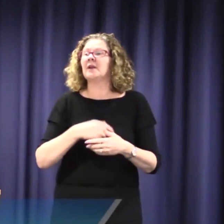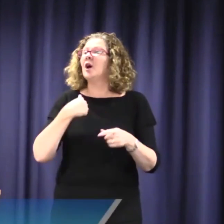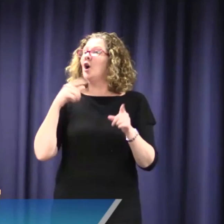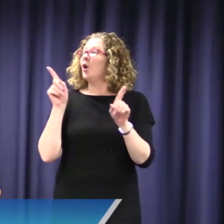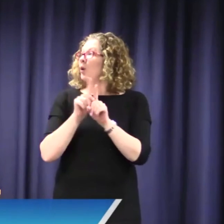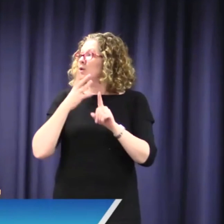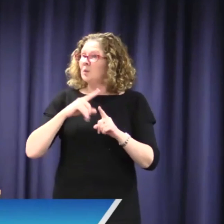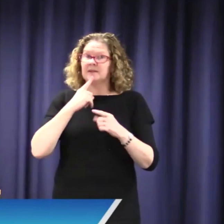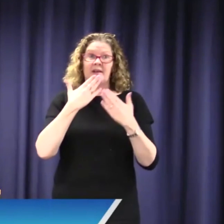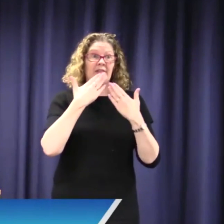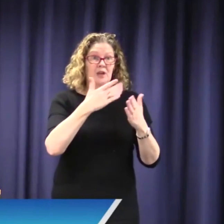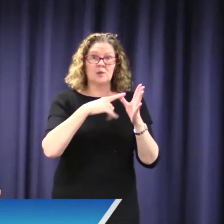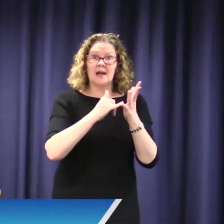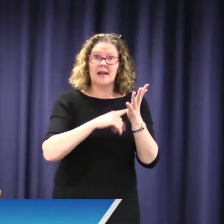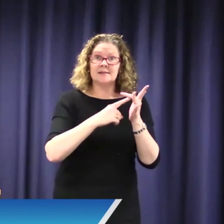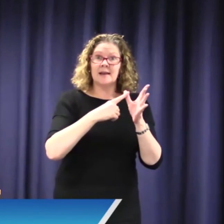tonight.